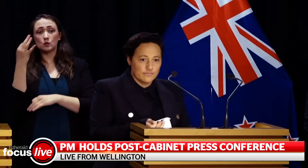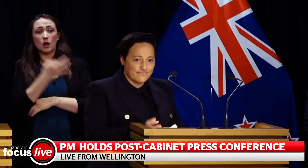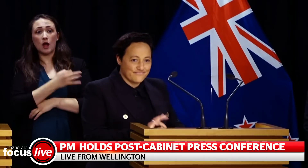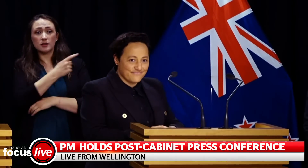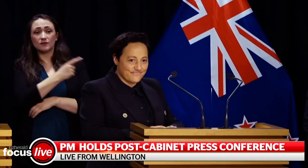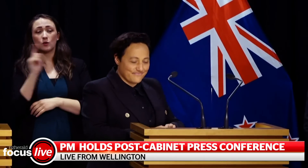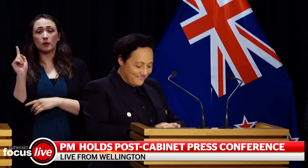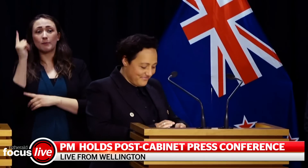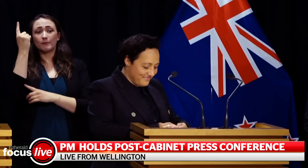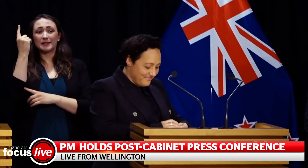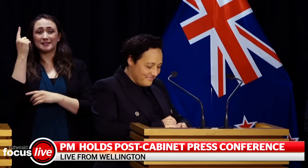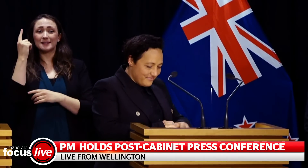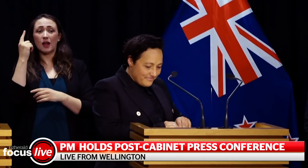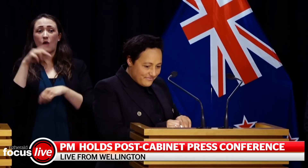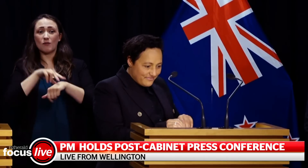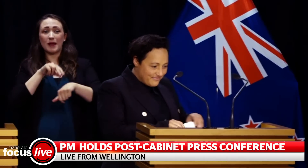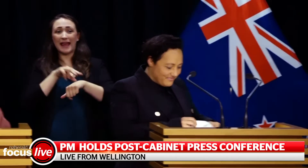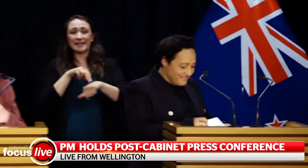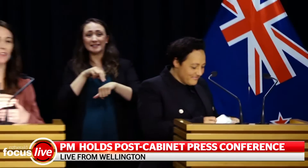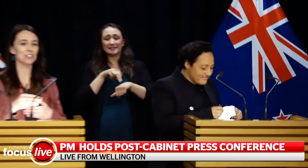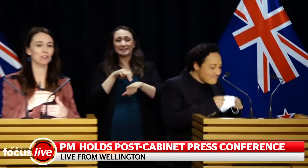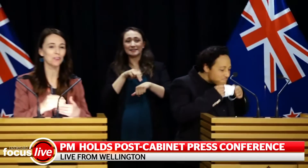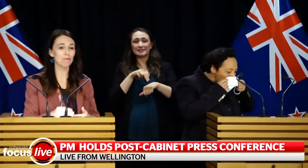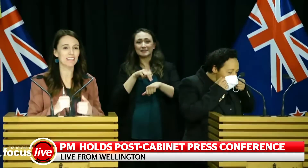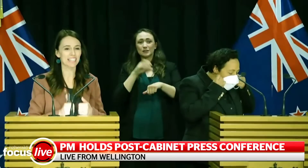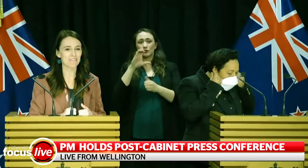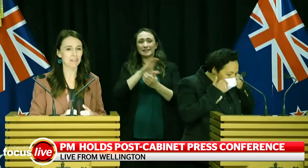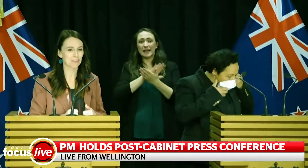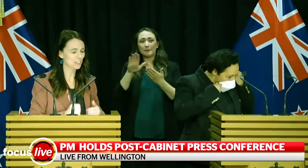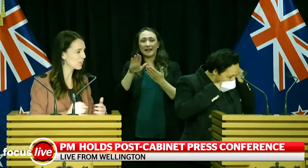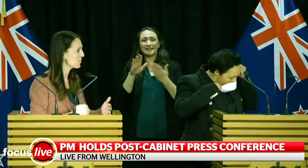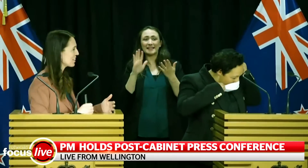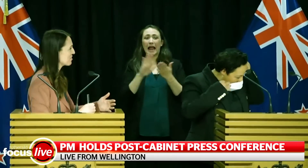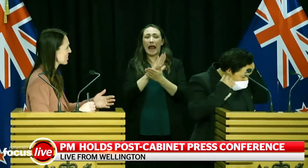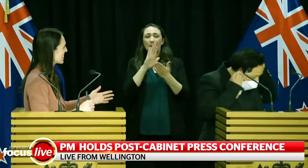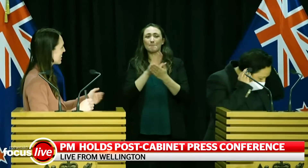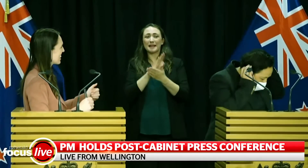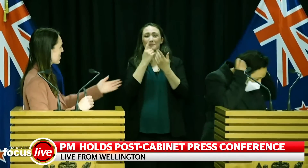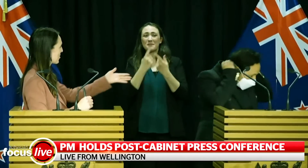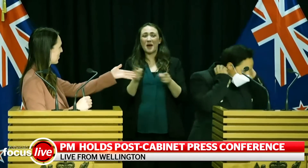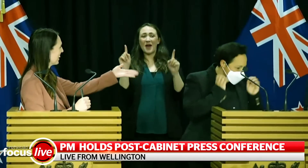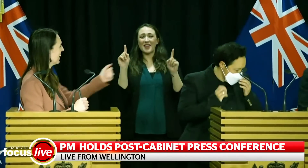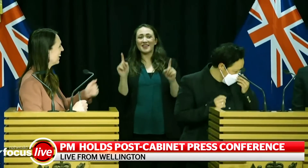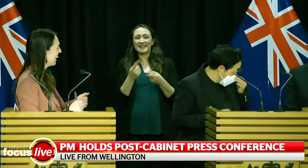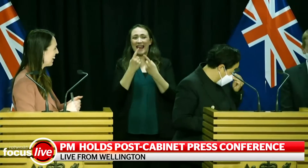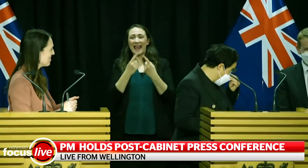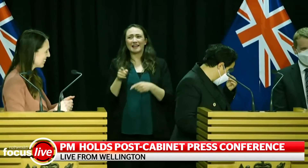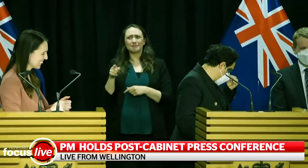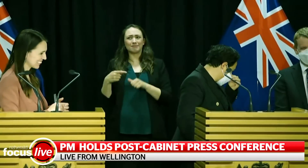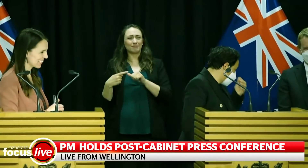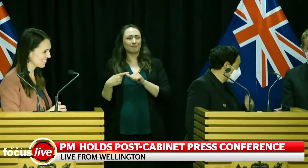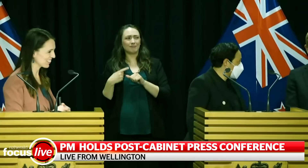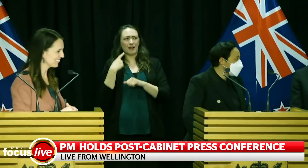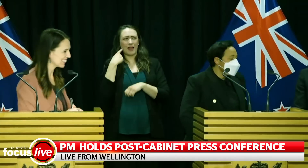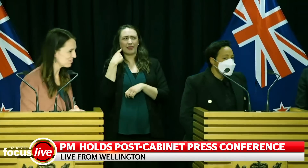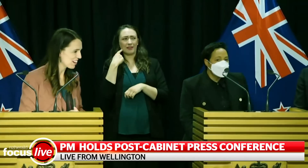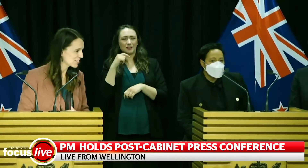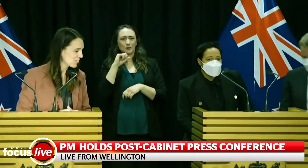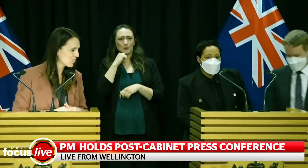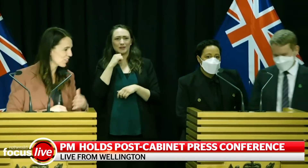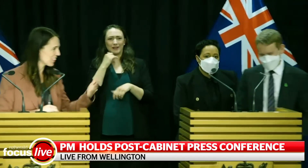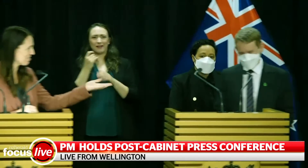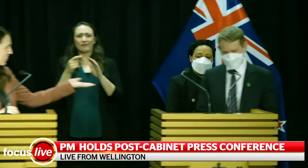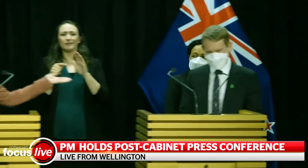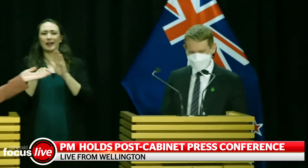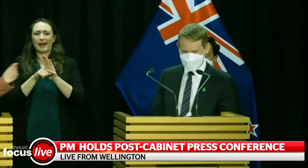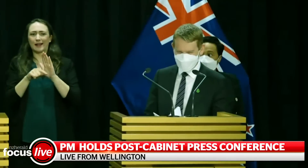birthday, Minister. Why do I feel like the follow-up question will not be in keeping with the tone? Well, that it will you've be just for the set Minister there, of Sean? Police, and I'd hate to miss the Minister opportunity to Hipkins, answer that's it.